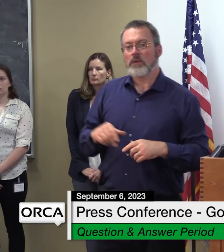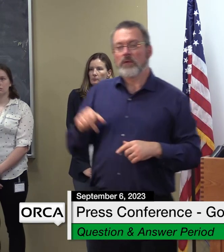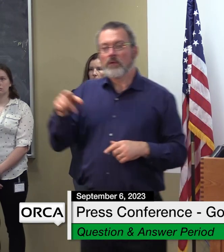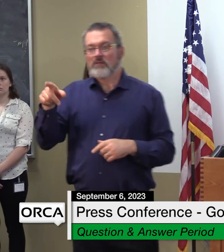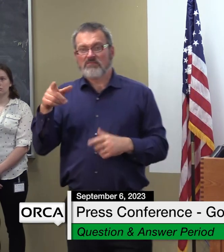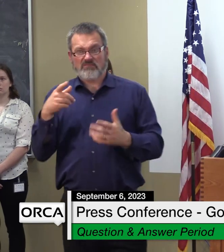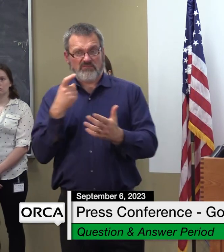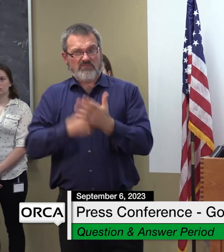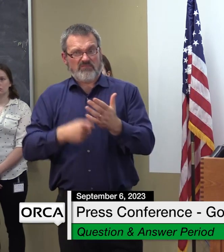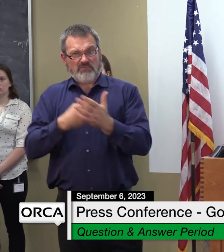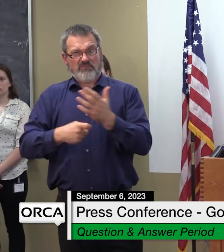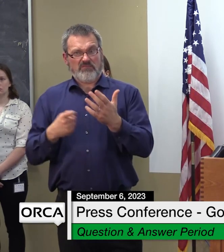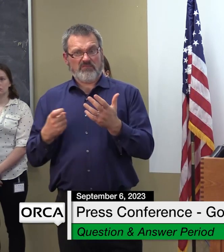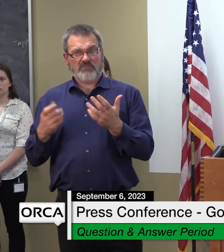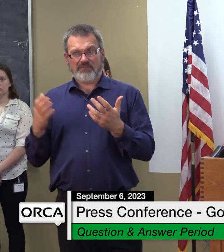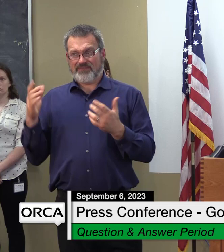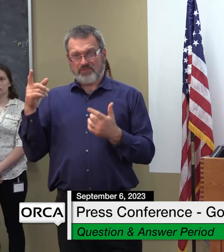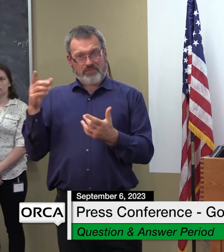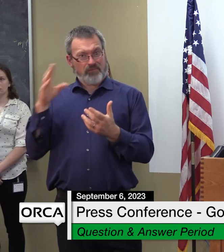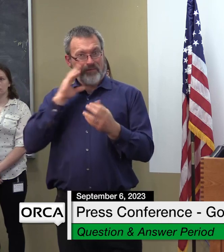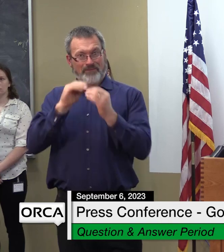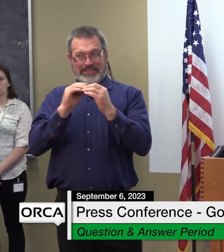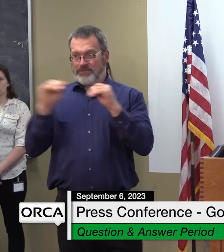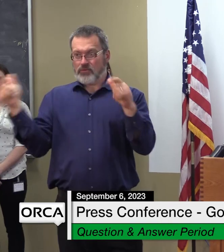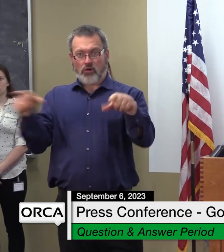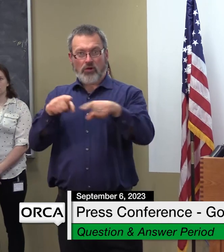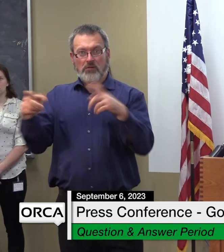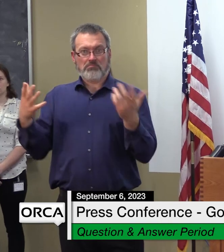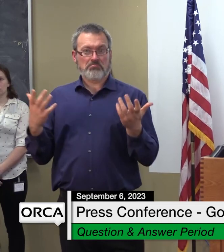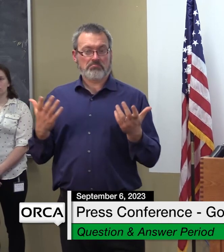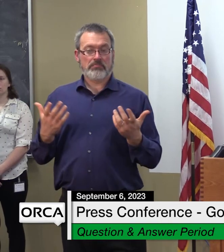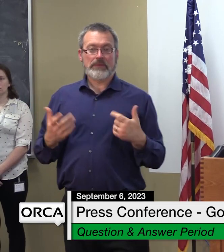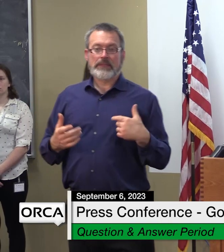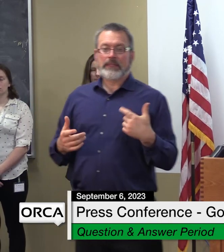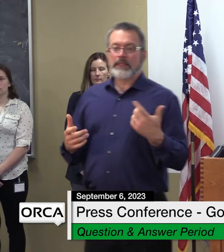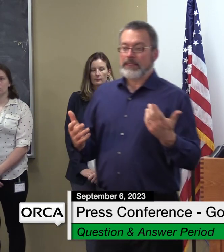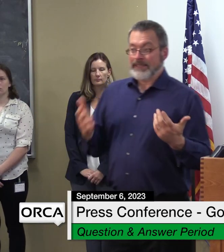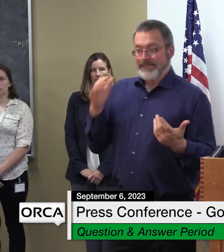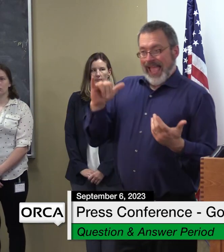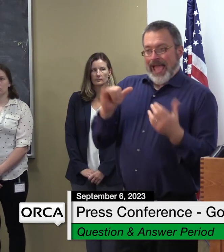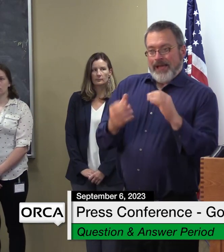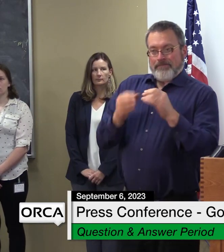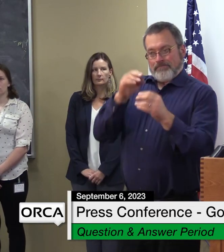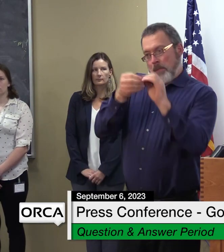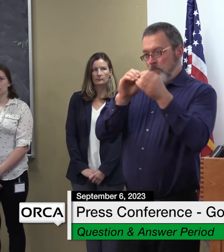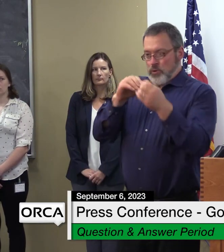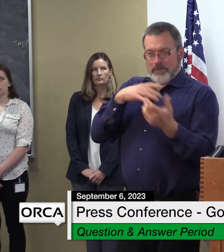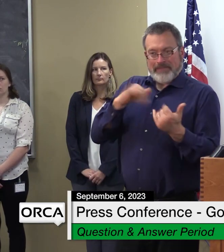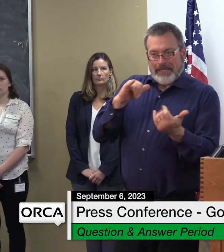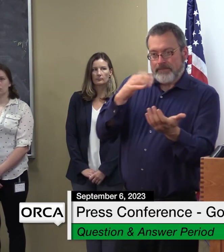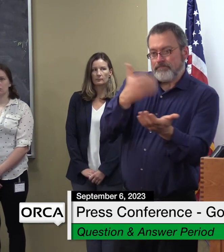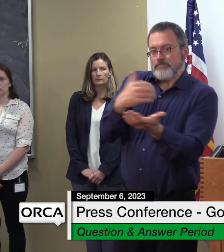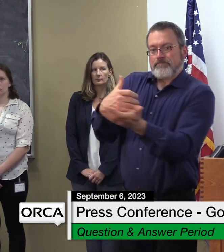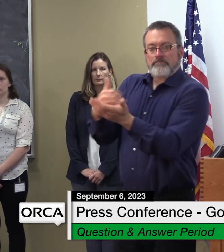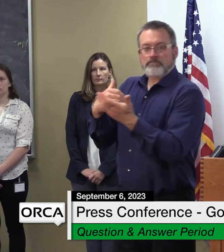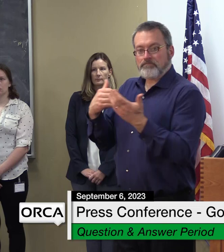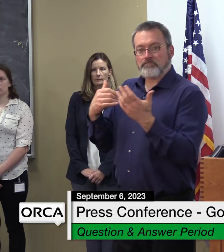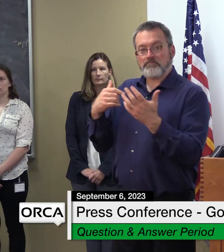state's buildings for taxpayers? You know, we're still trying to pull everything together, and it's a bit of a moving